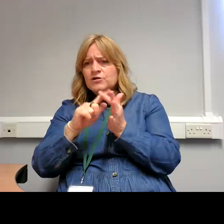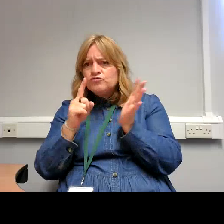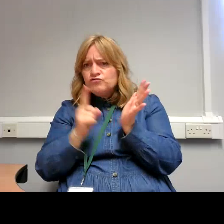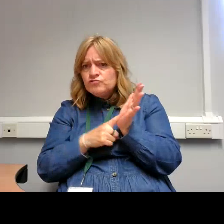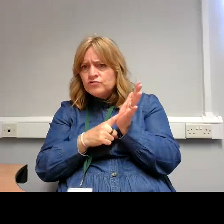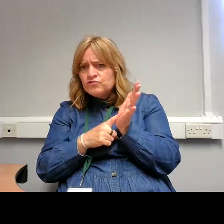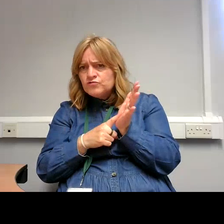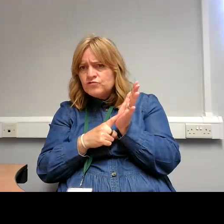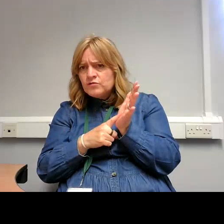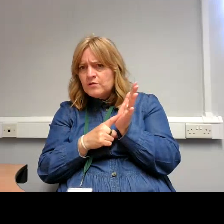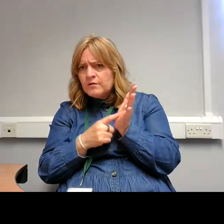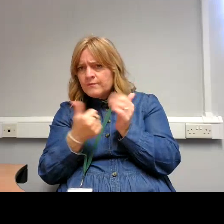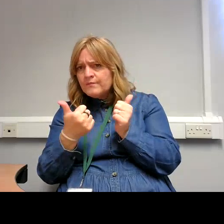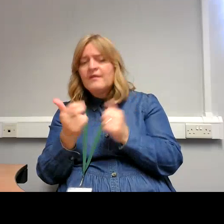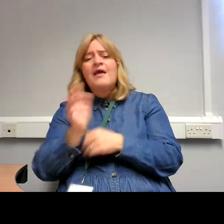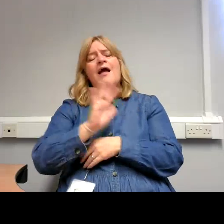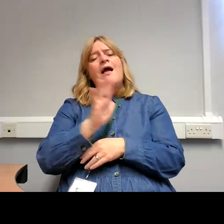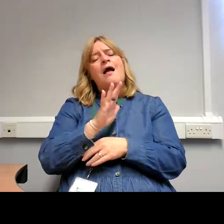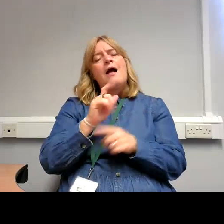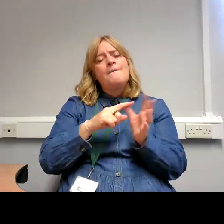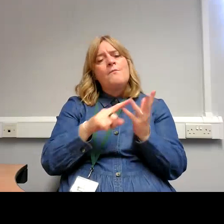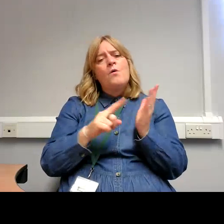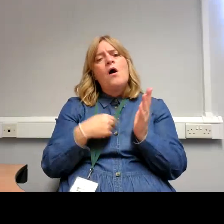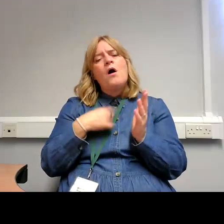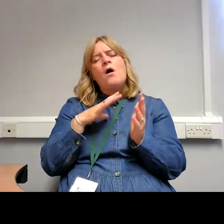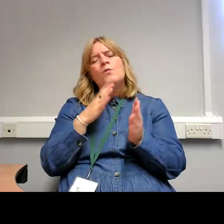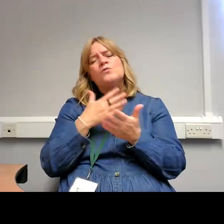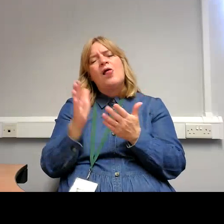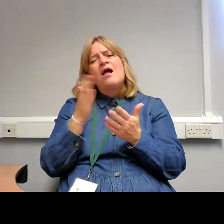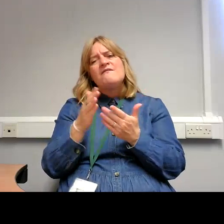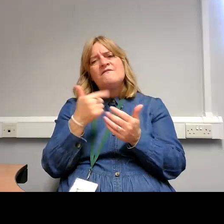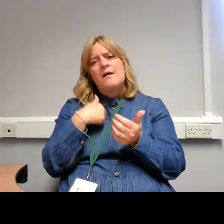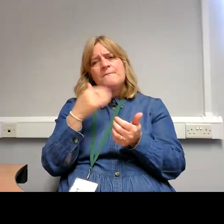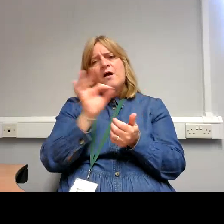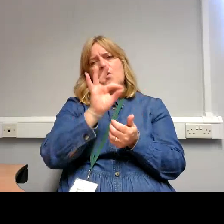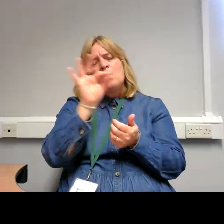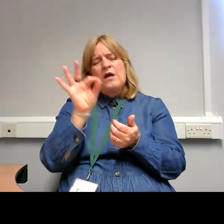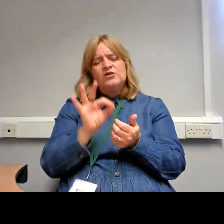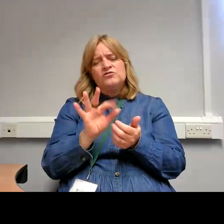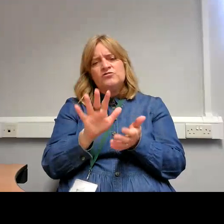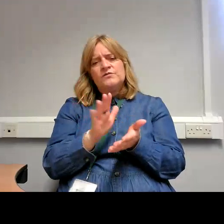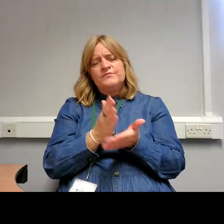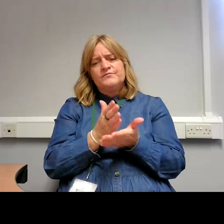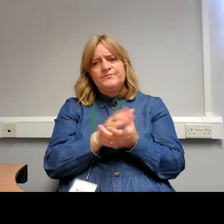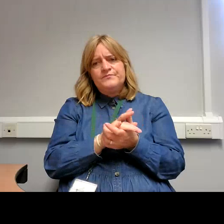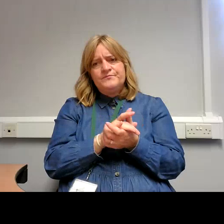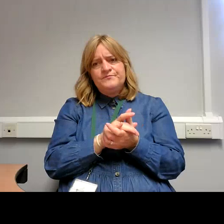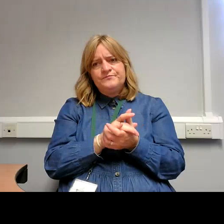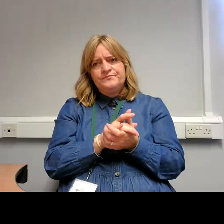yourself? Hi, Paula. I just wanted to clarify my question, really. Yep.